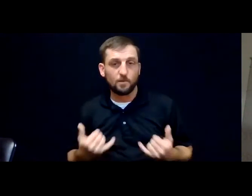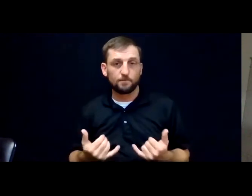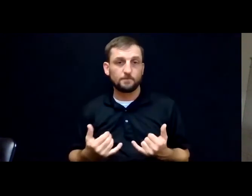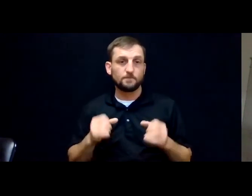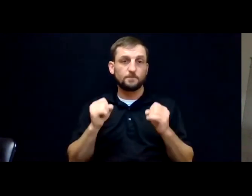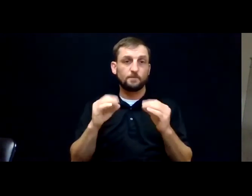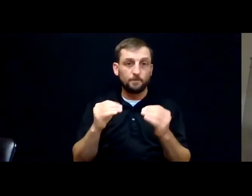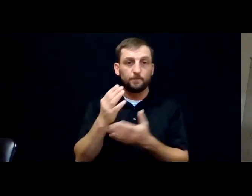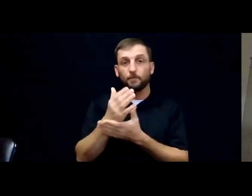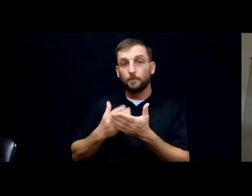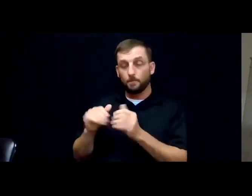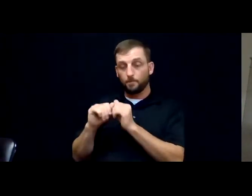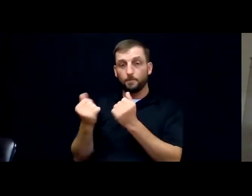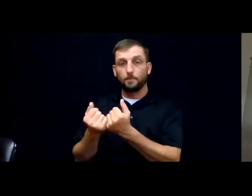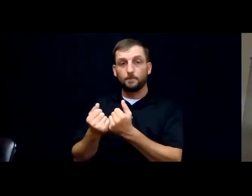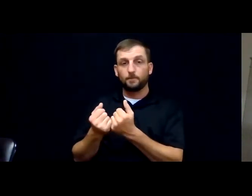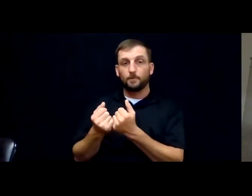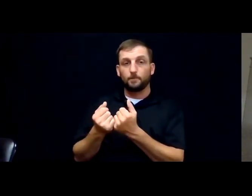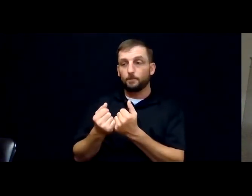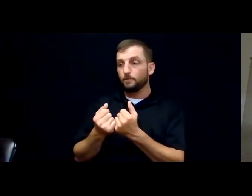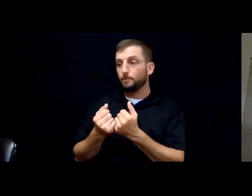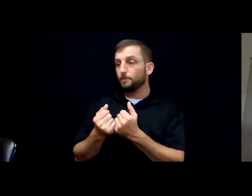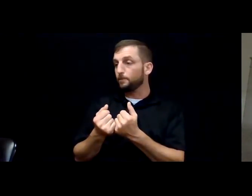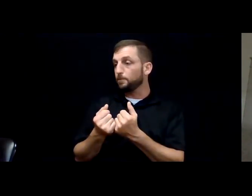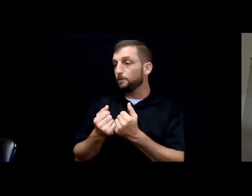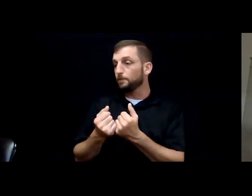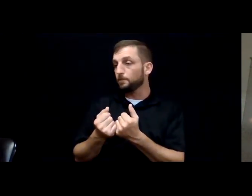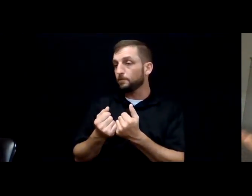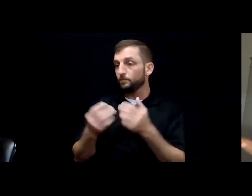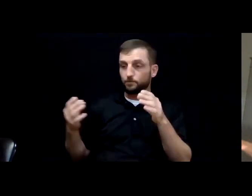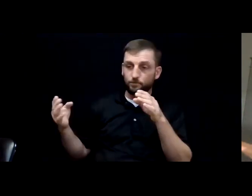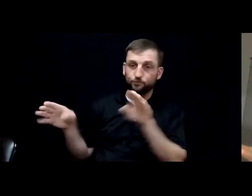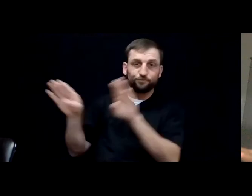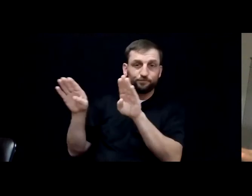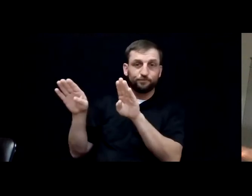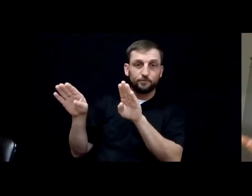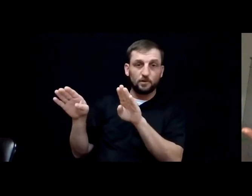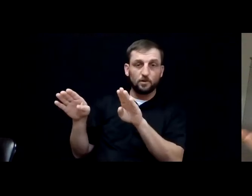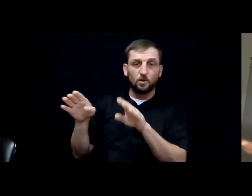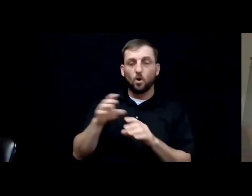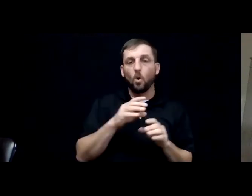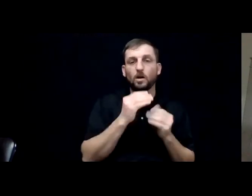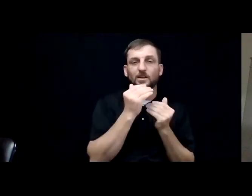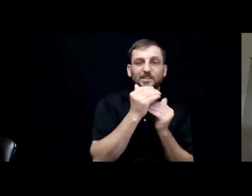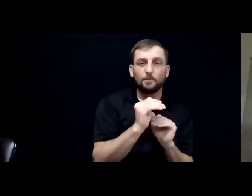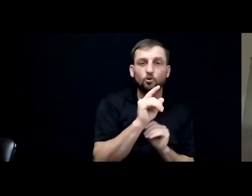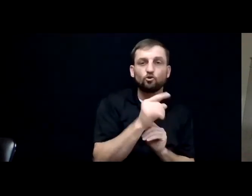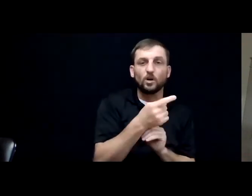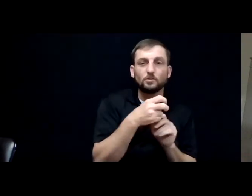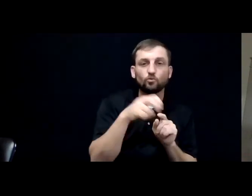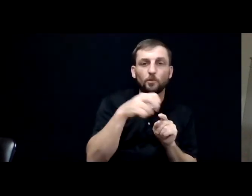we have some agencies, again, that are ranging from shuttered to just providing transportation to job sites or